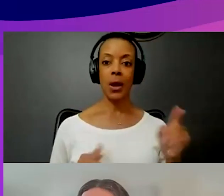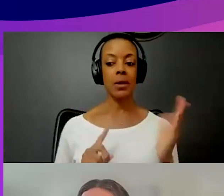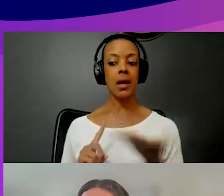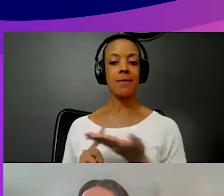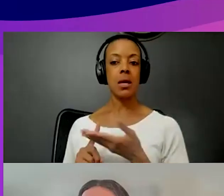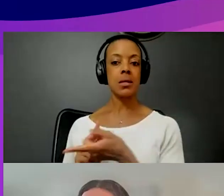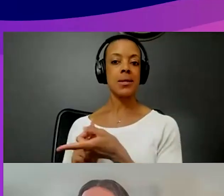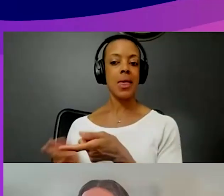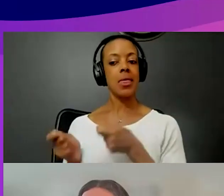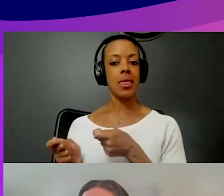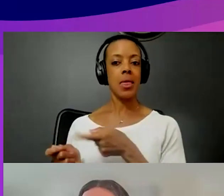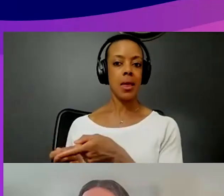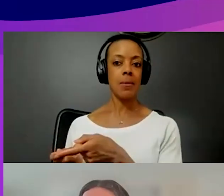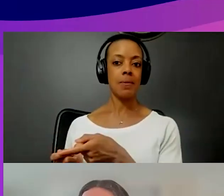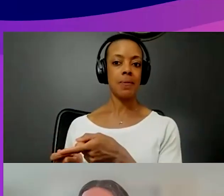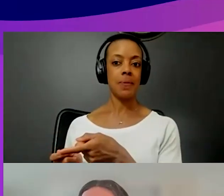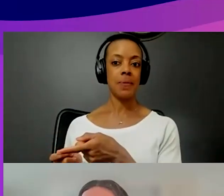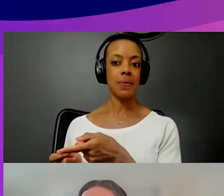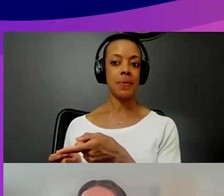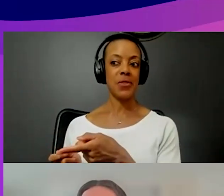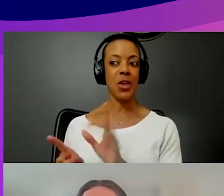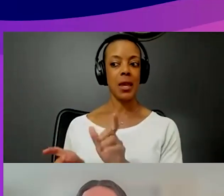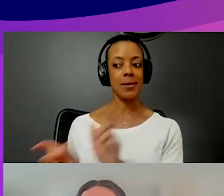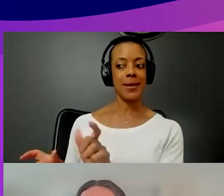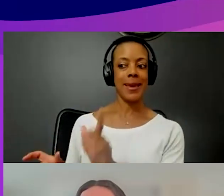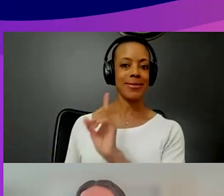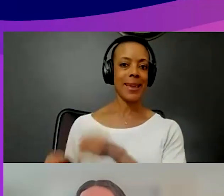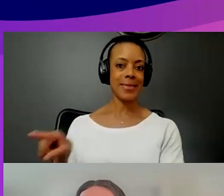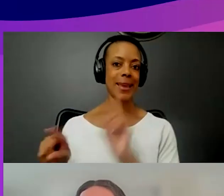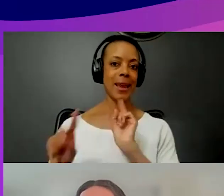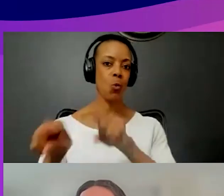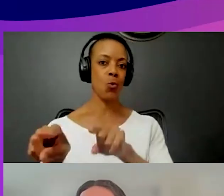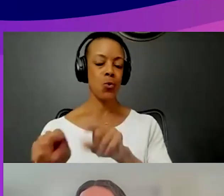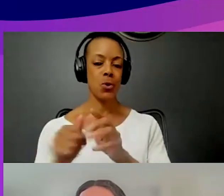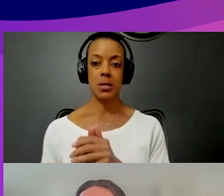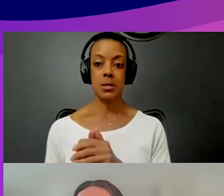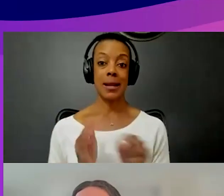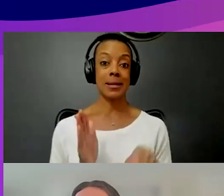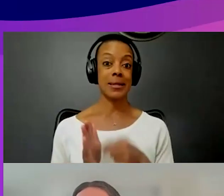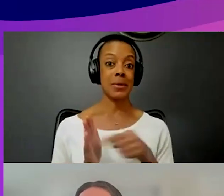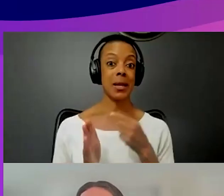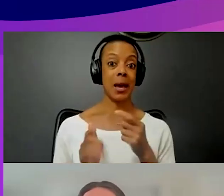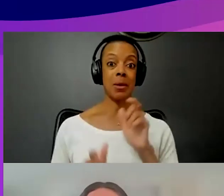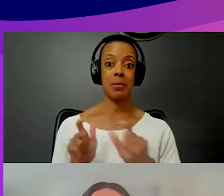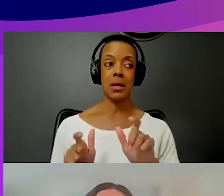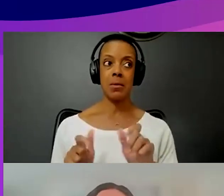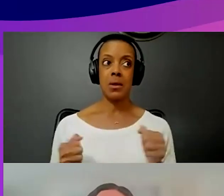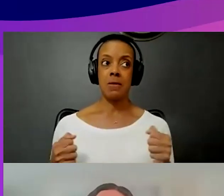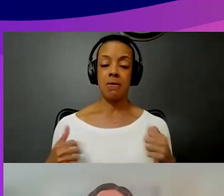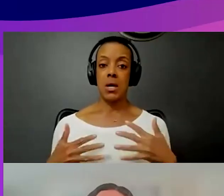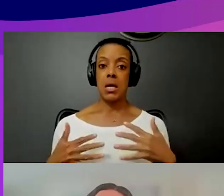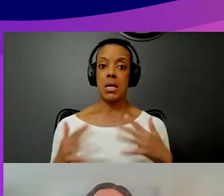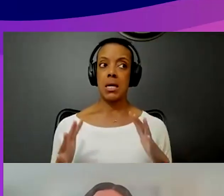consent before reporting. Sometimes people are afraid of reprisal, so they rather